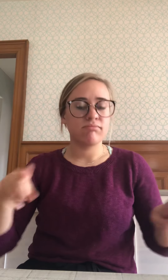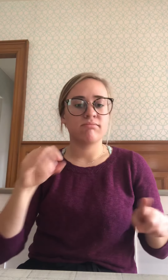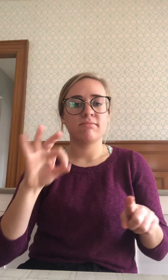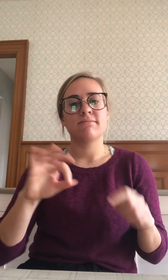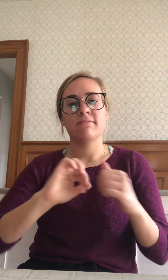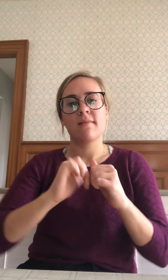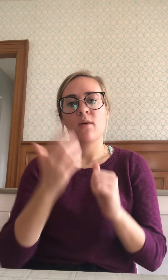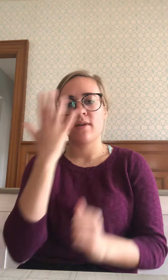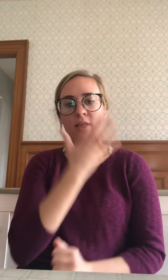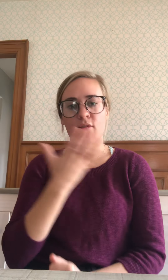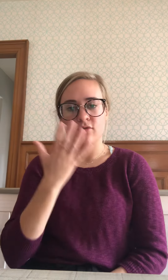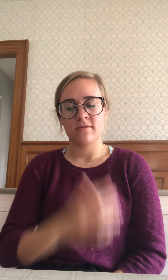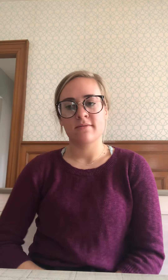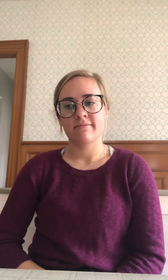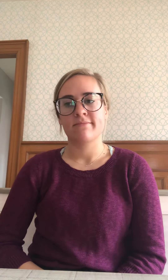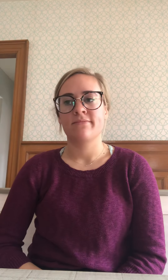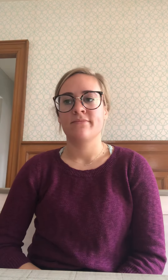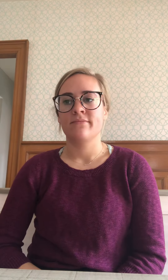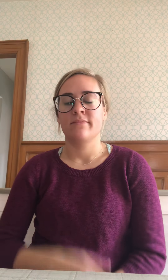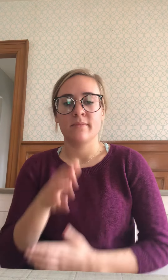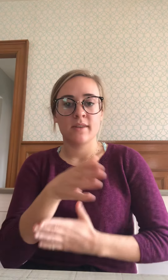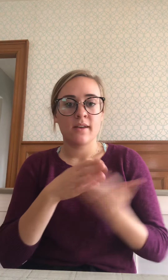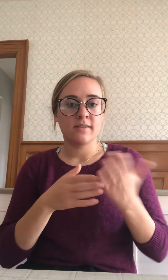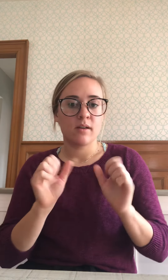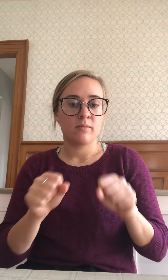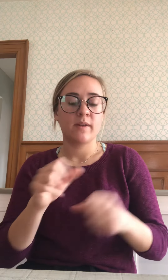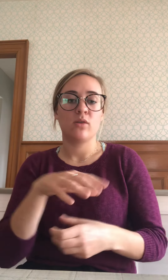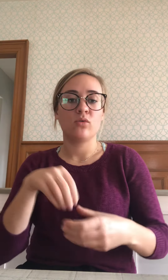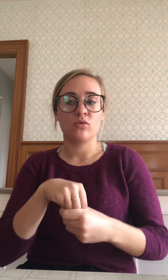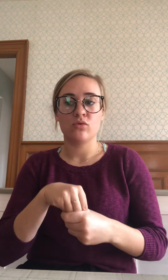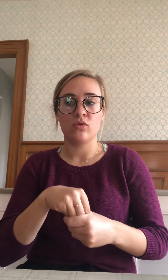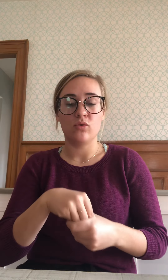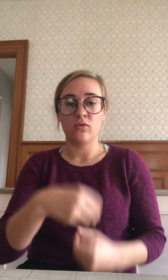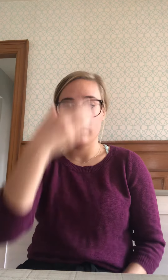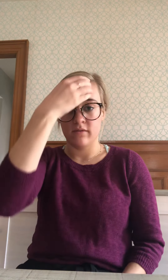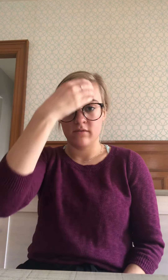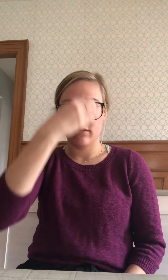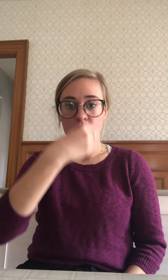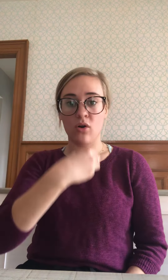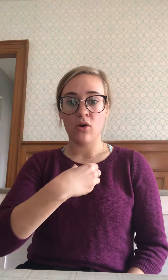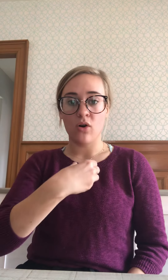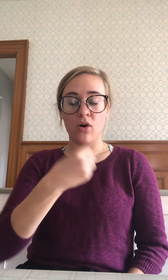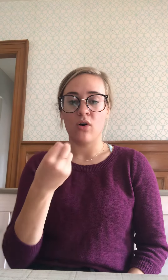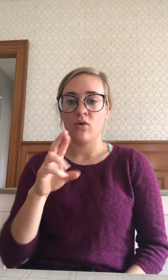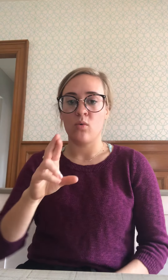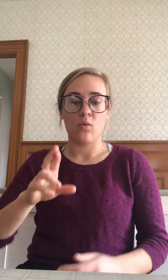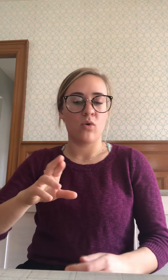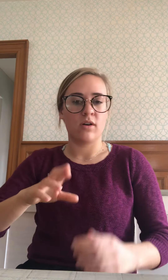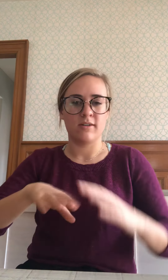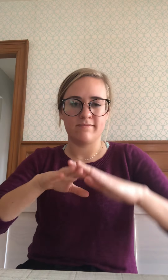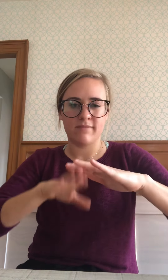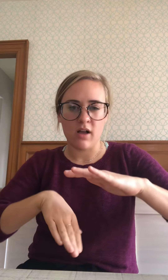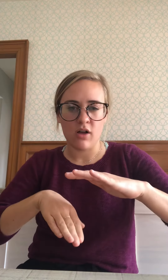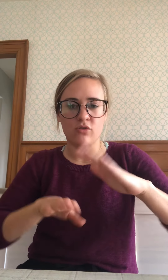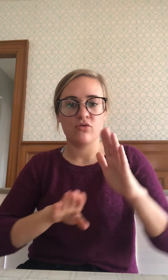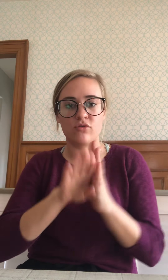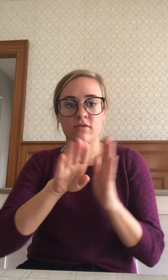this syndrome. Some features could include a long face and underdeveloped lower jaw. Other things that are common are hearing